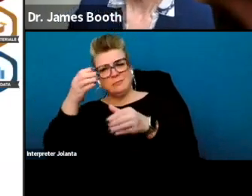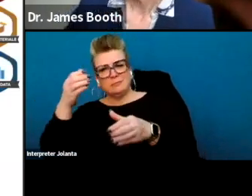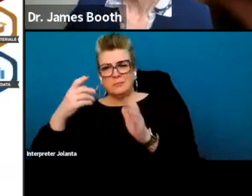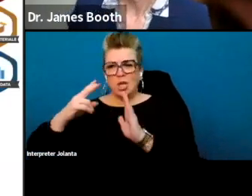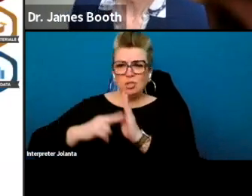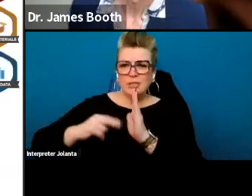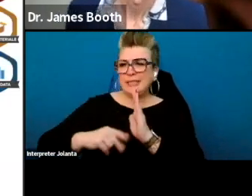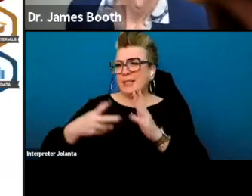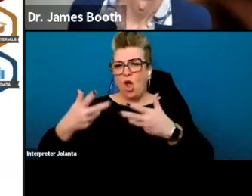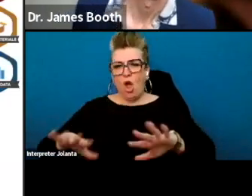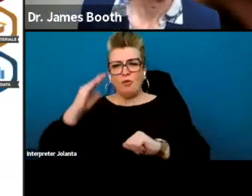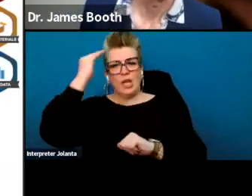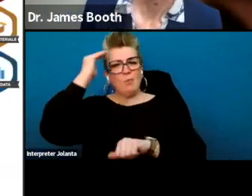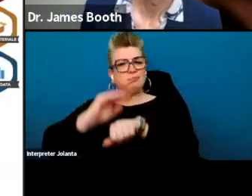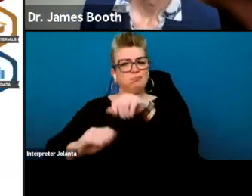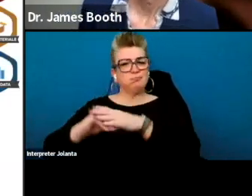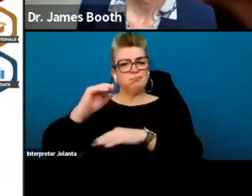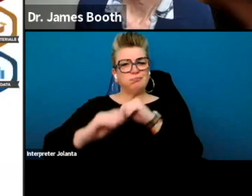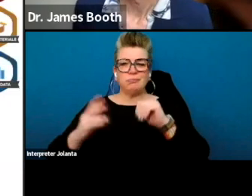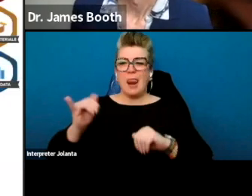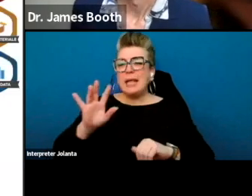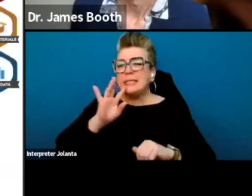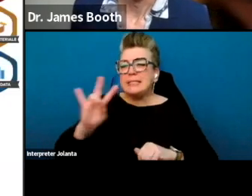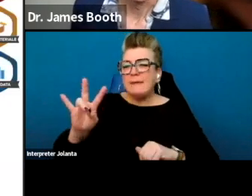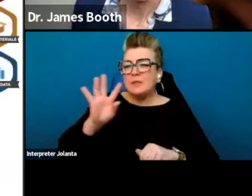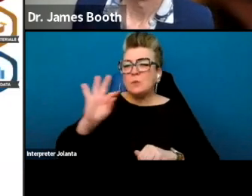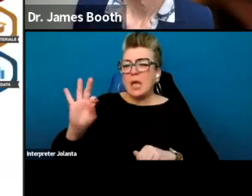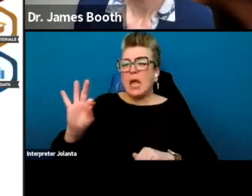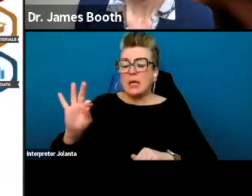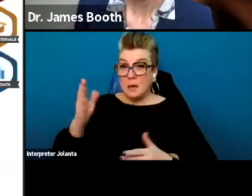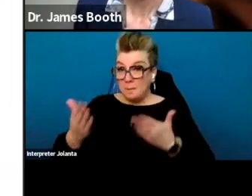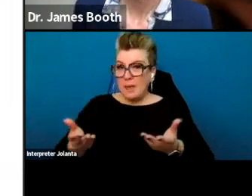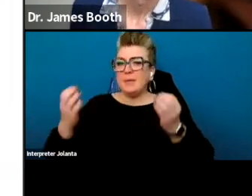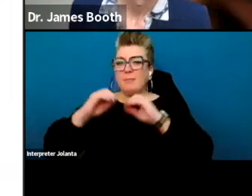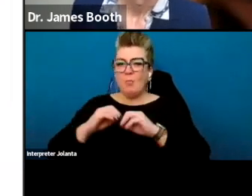older, from 7 to 9 years old.